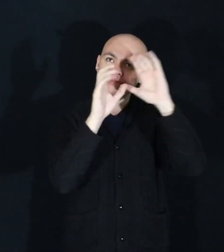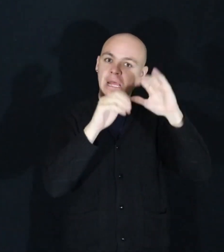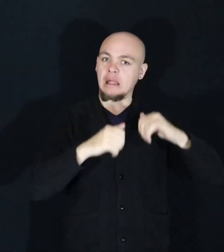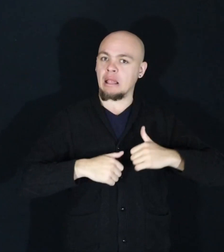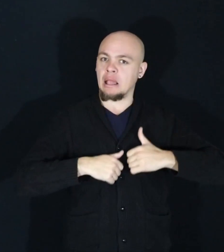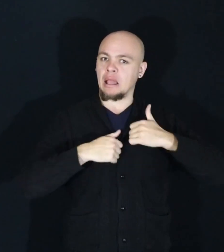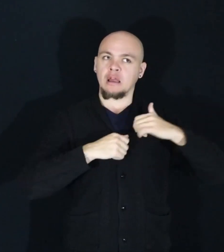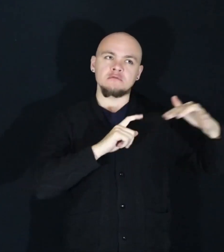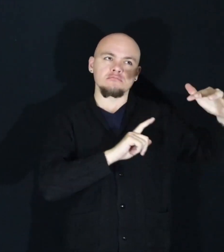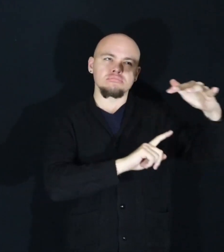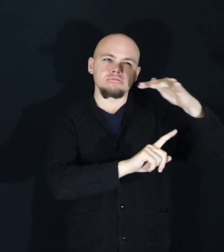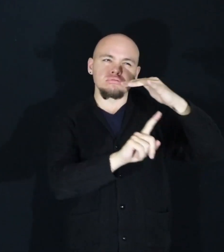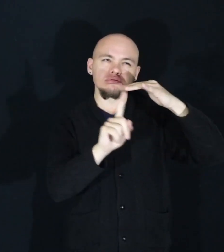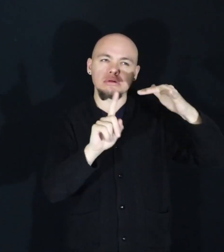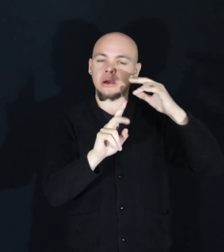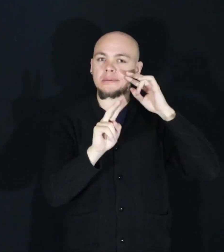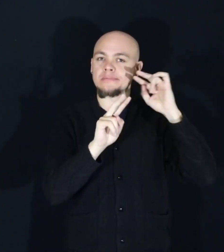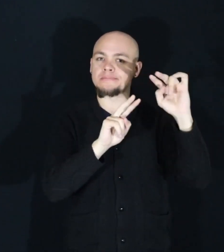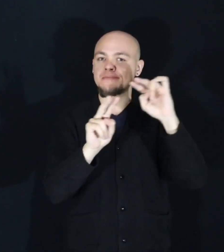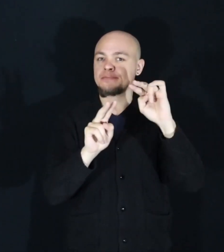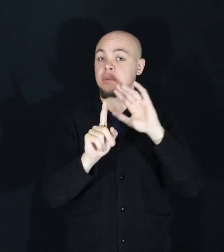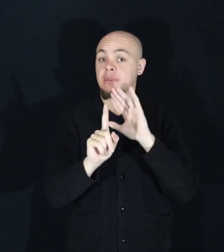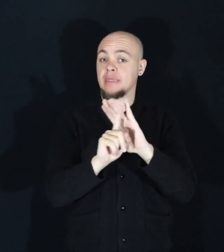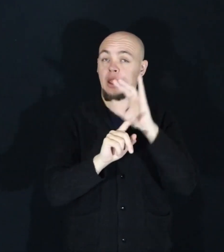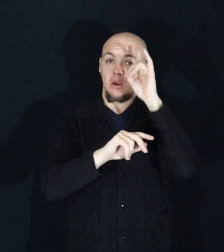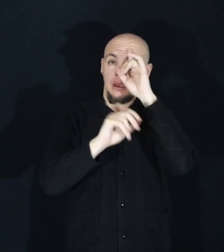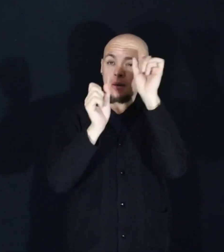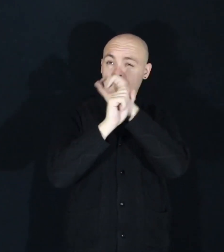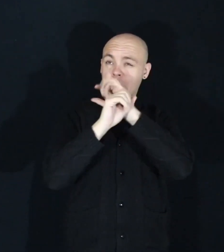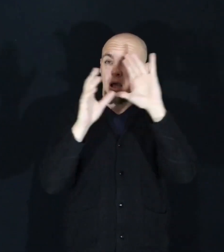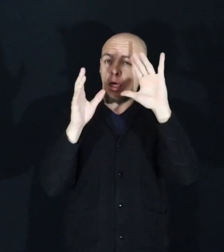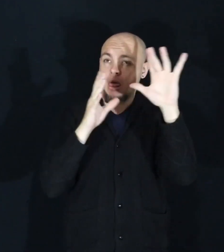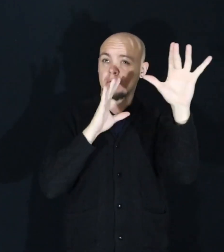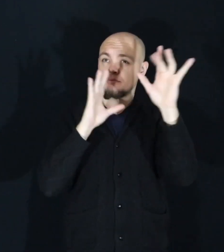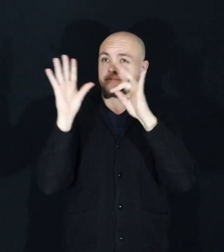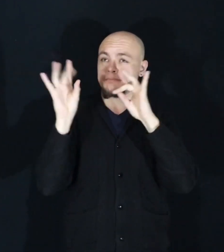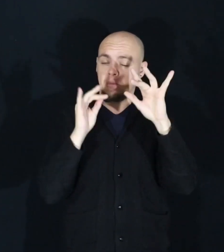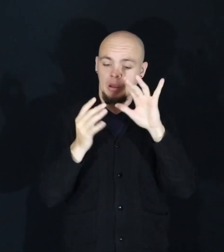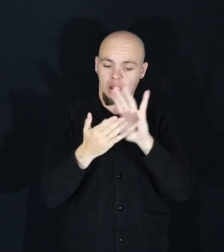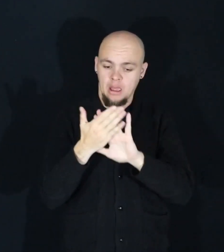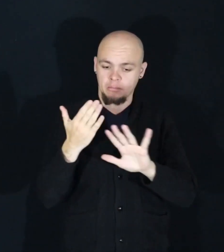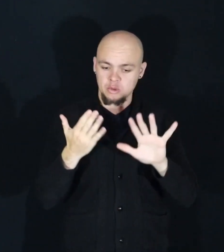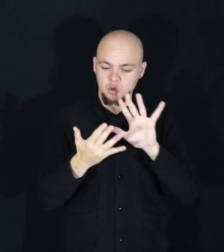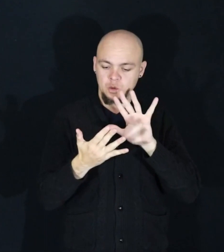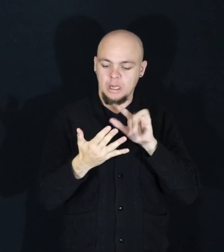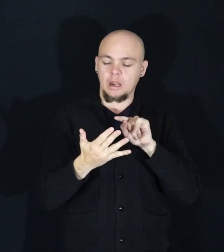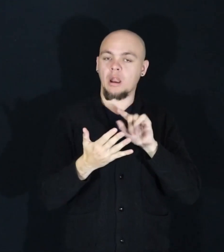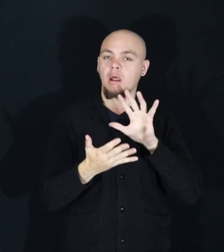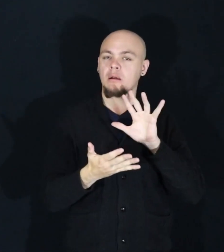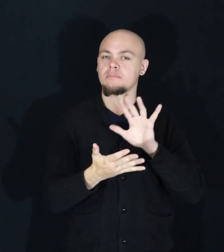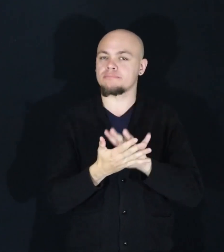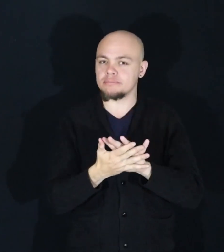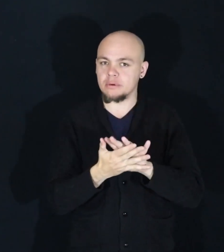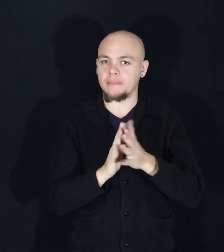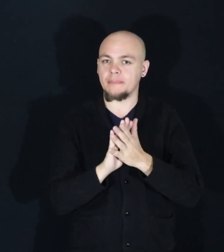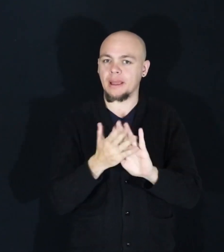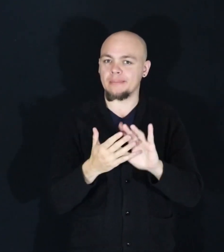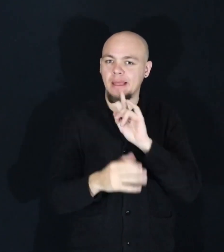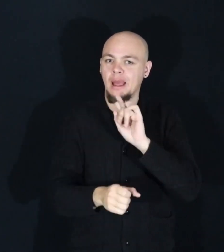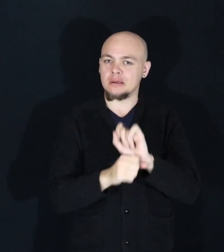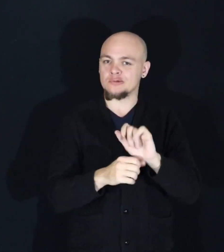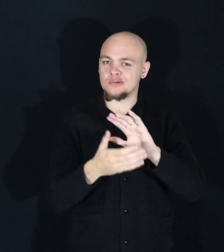them. They were abstract pieces of their imagination that were formed into tangible